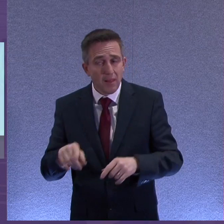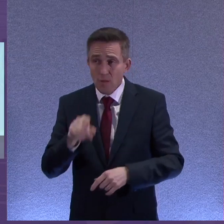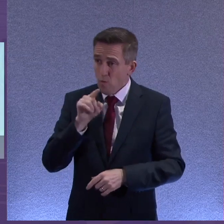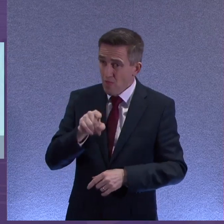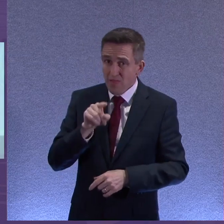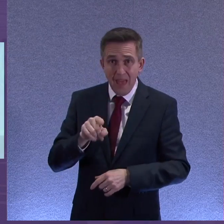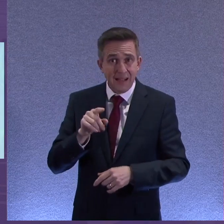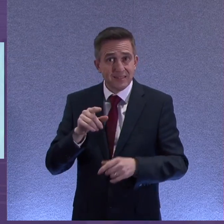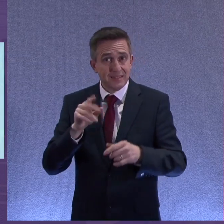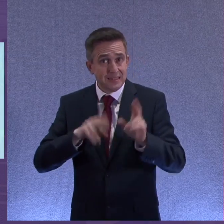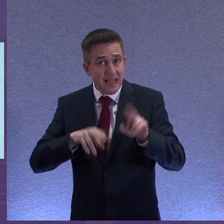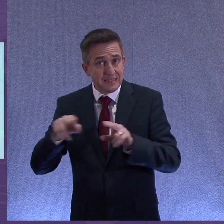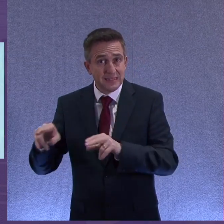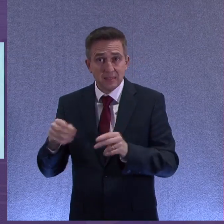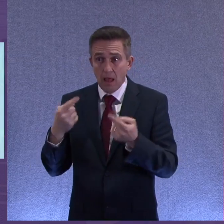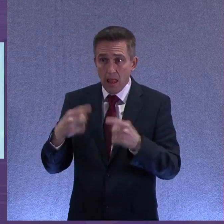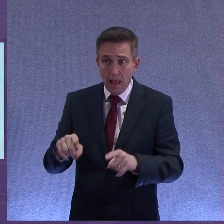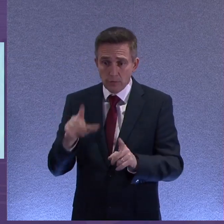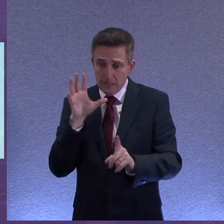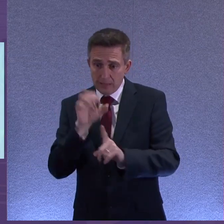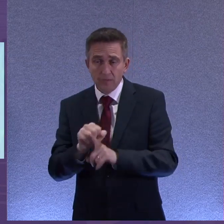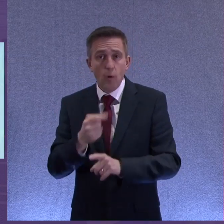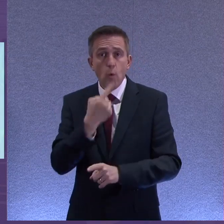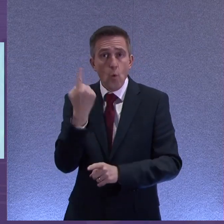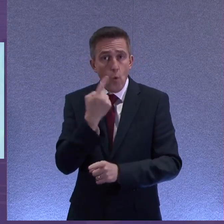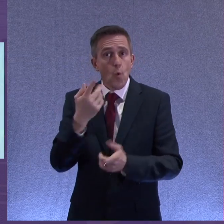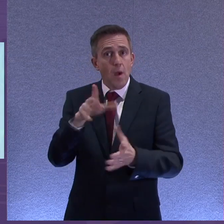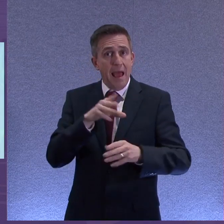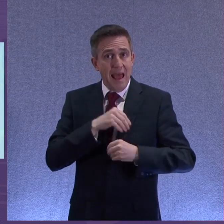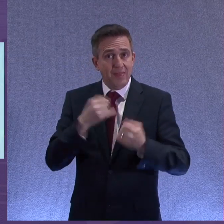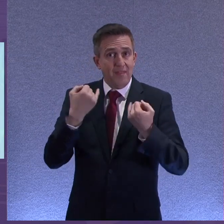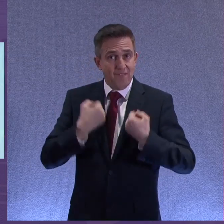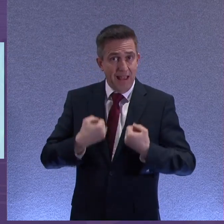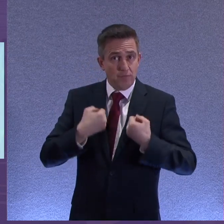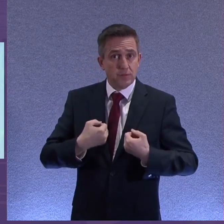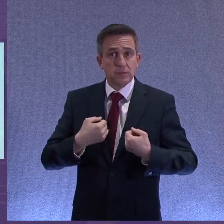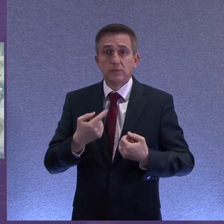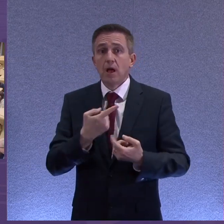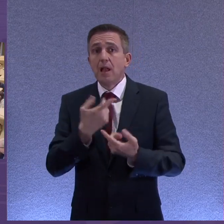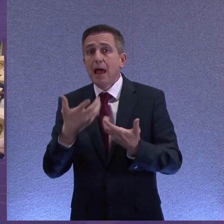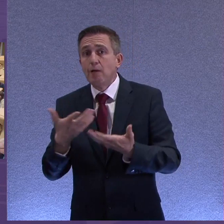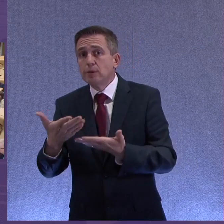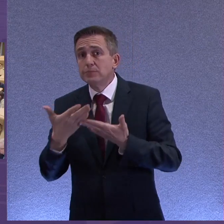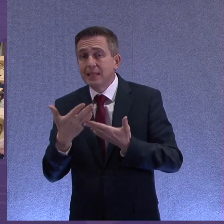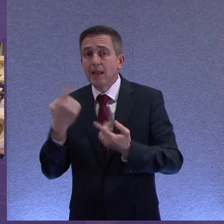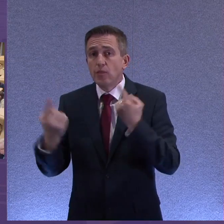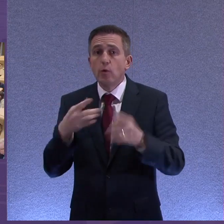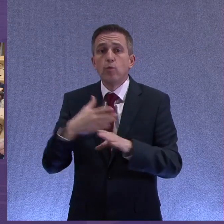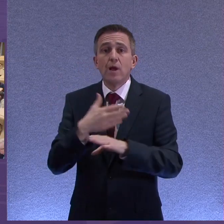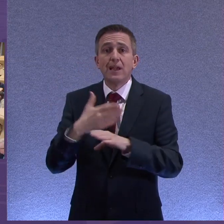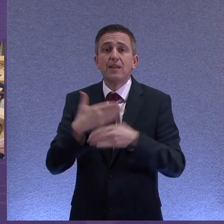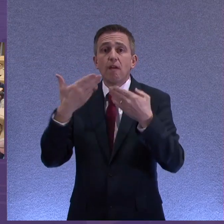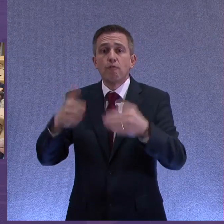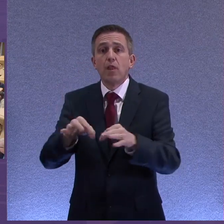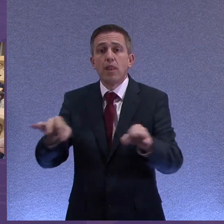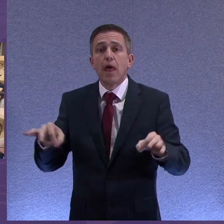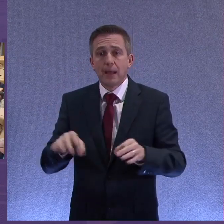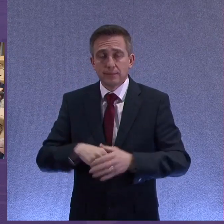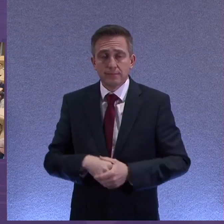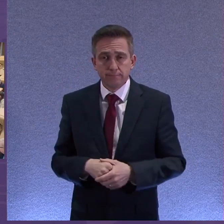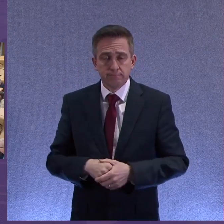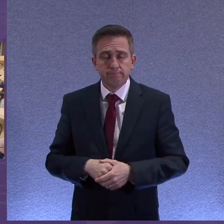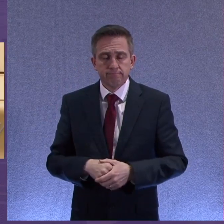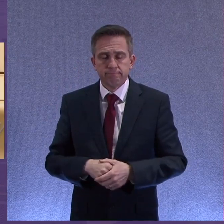in identifying who has had the virus, and particularly important for those in the front line? Jean Freeman. So, Mr